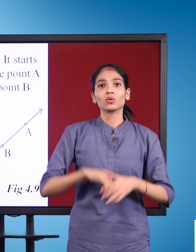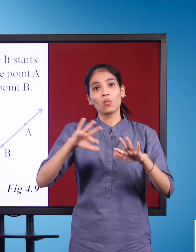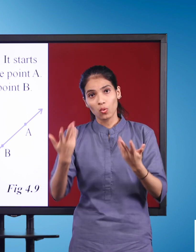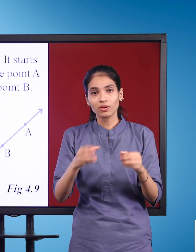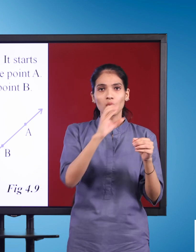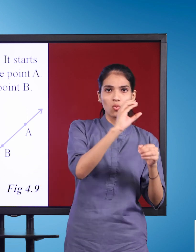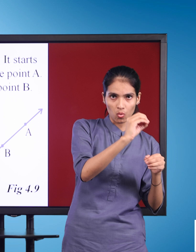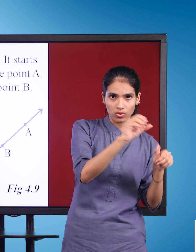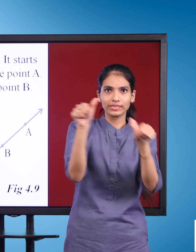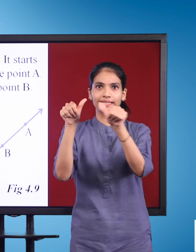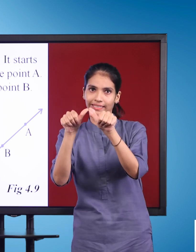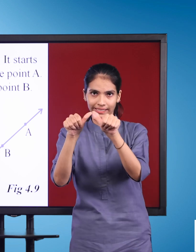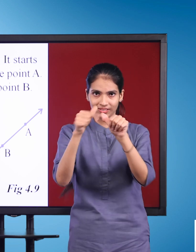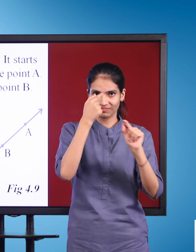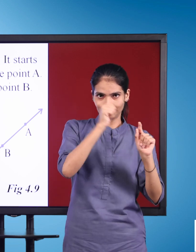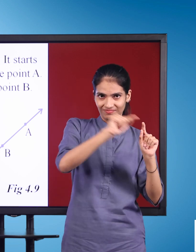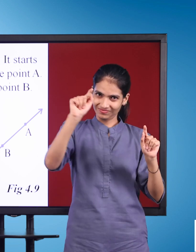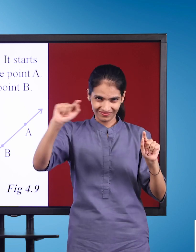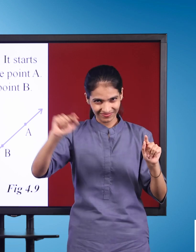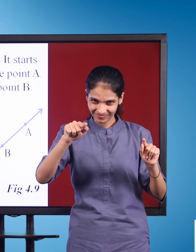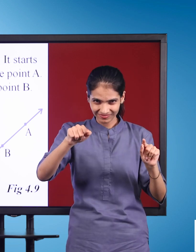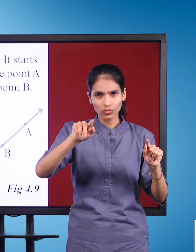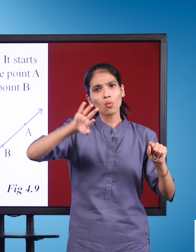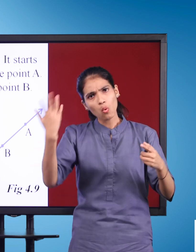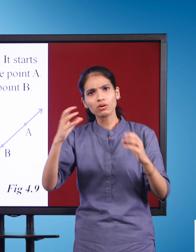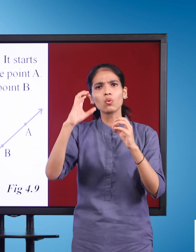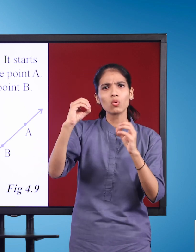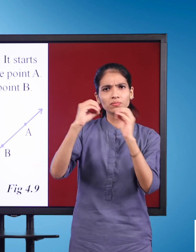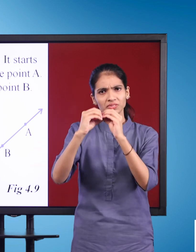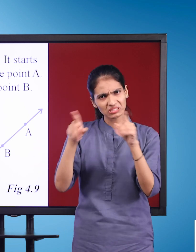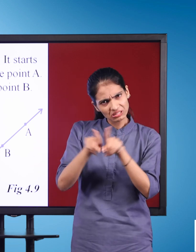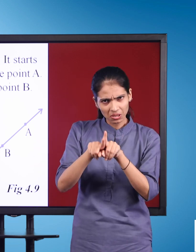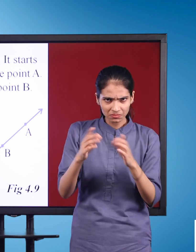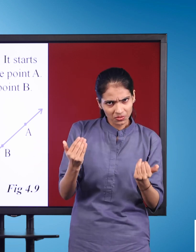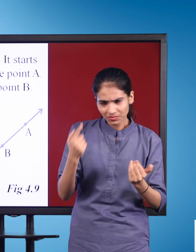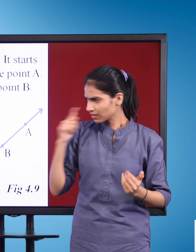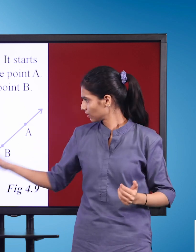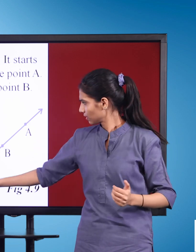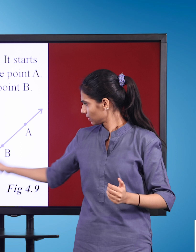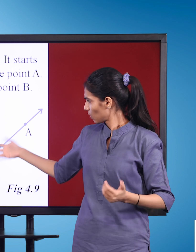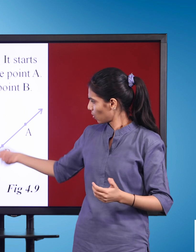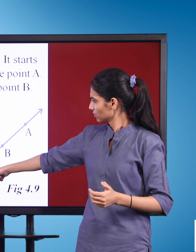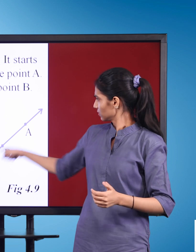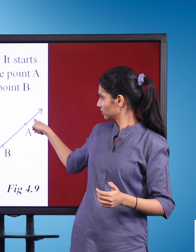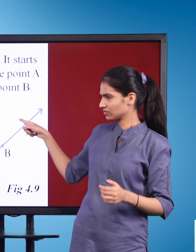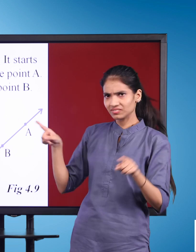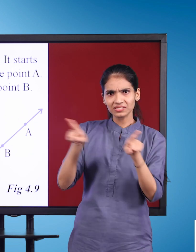Can you also name it as OB? Why? OA and OB are same